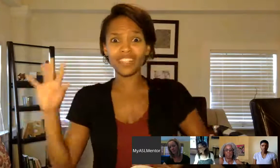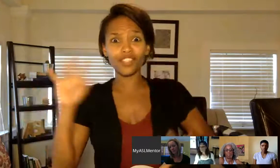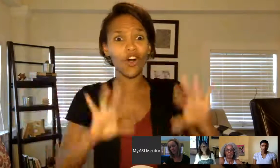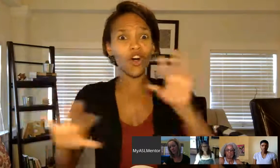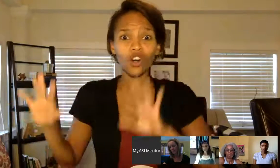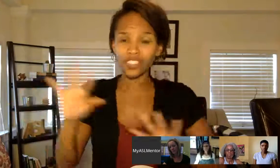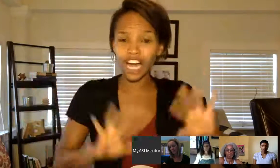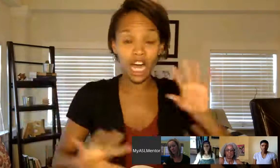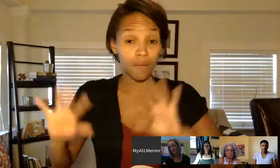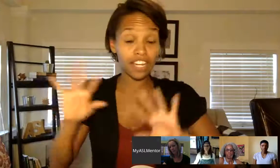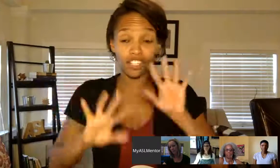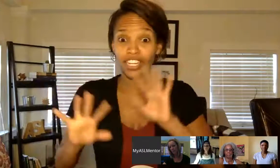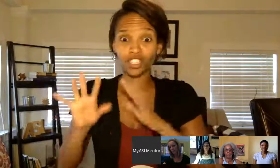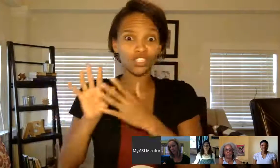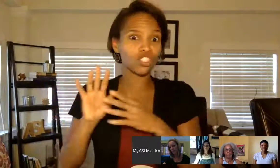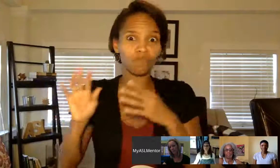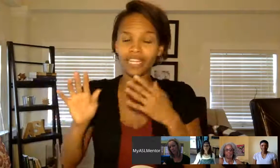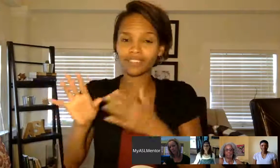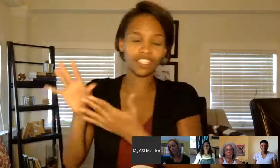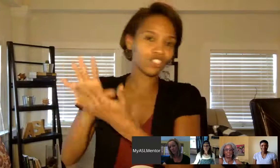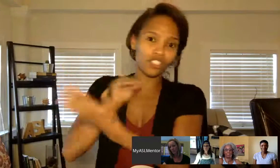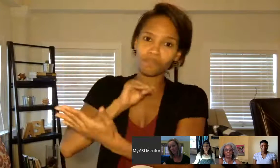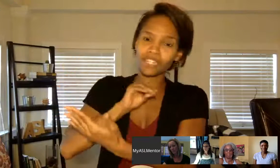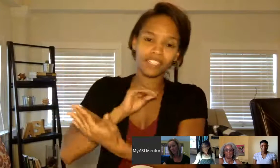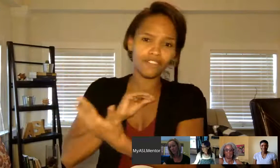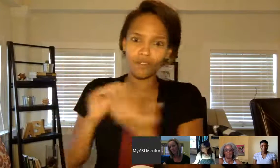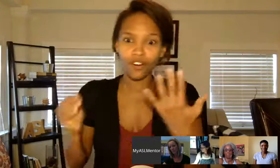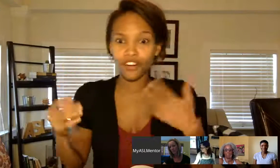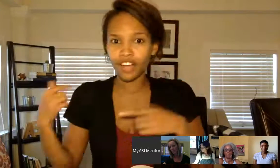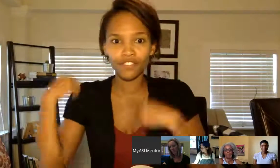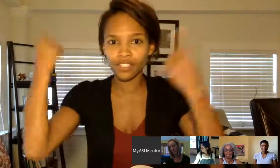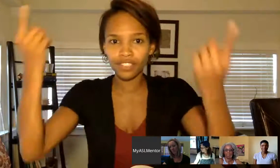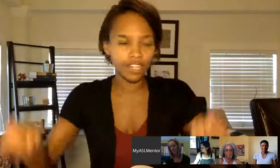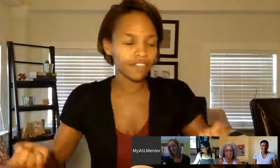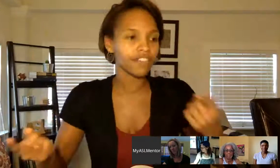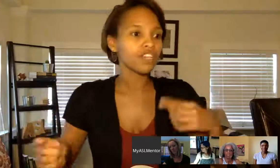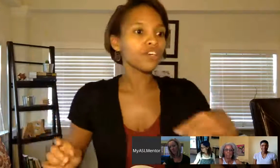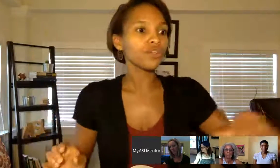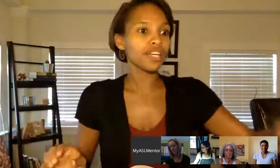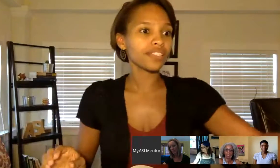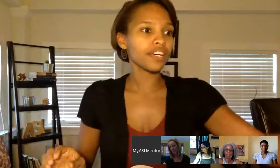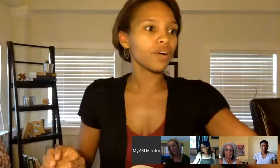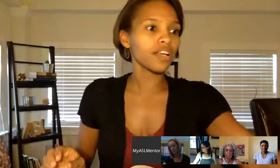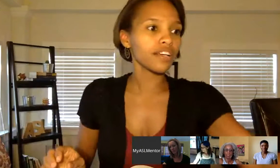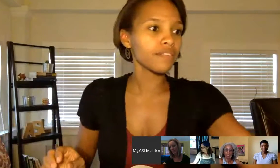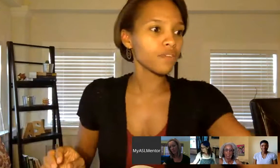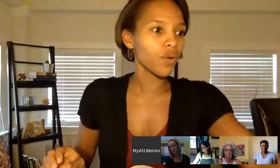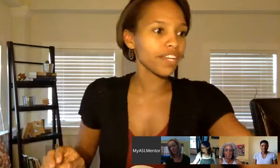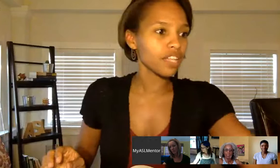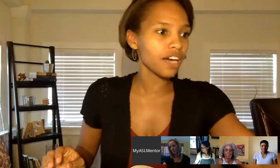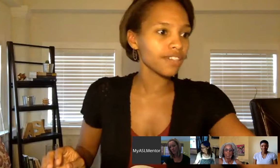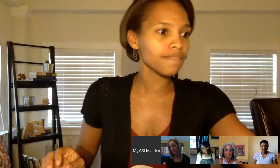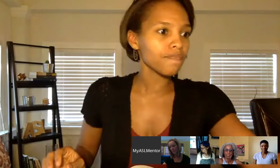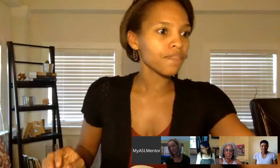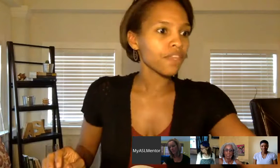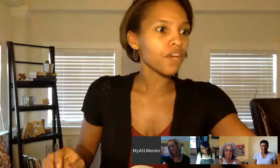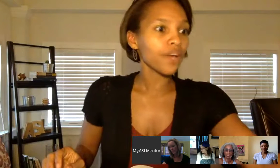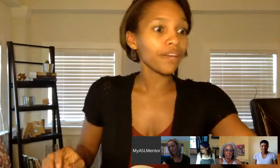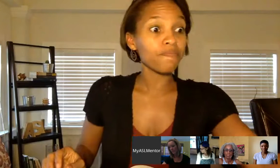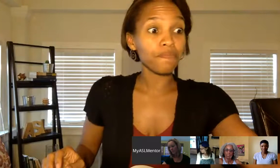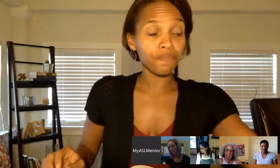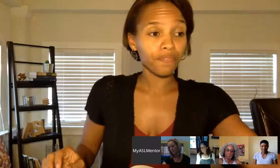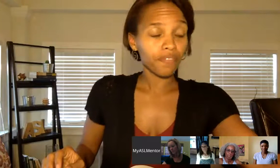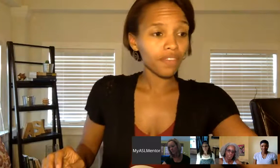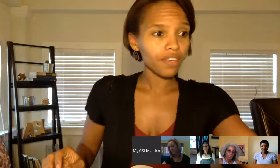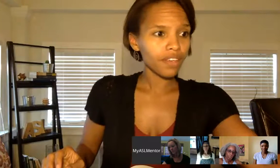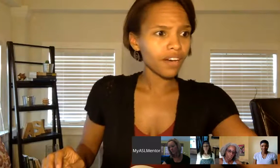to sign this all the time, and I just picked it up from her, and ever since then I've used that sign quite a lot.